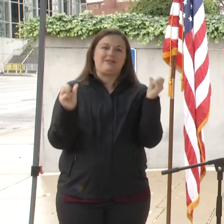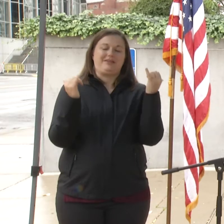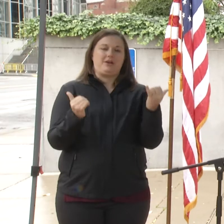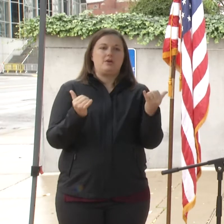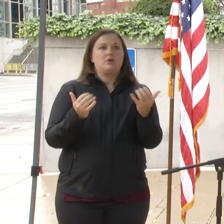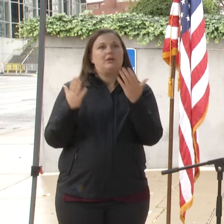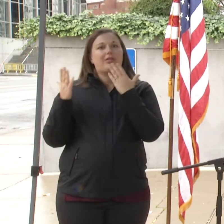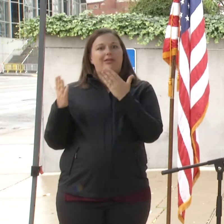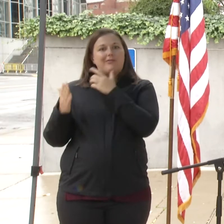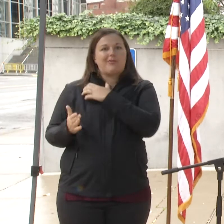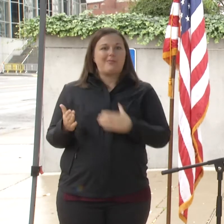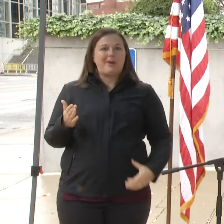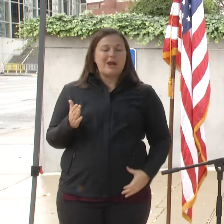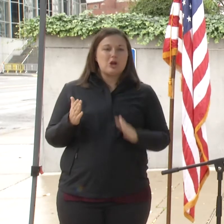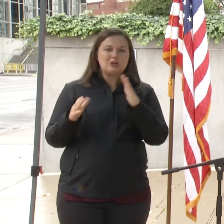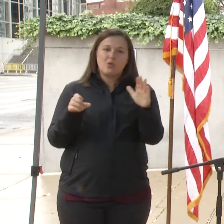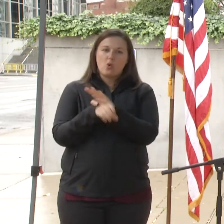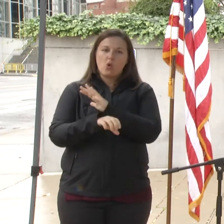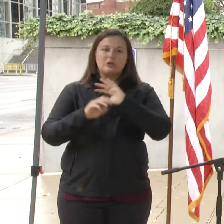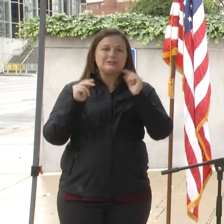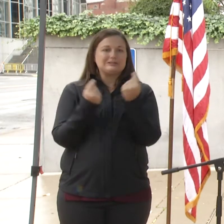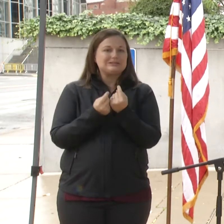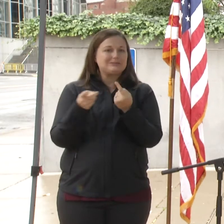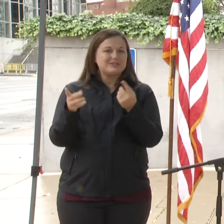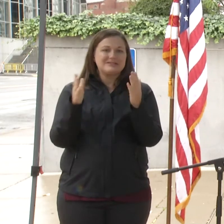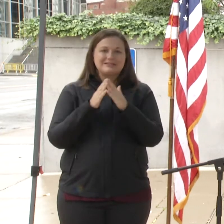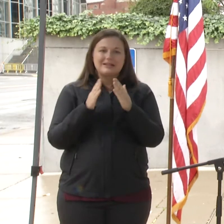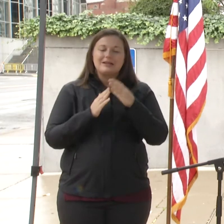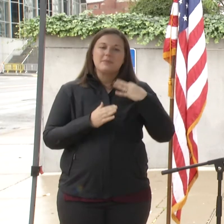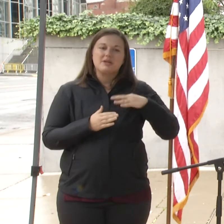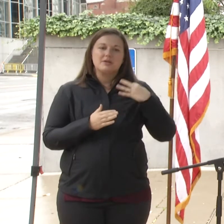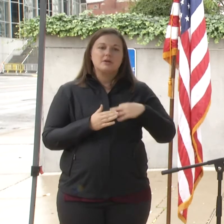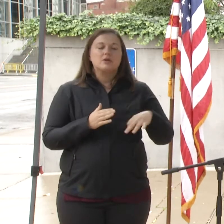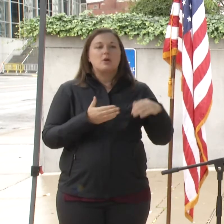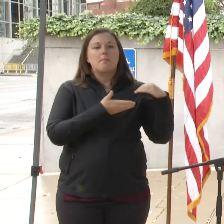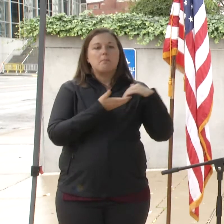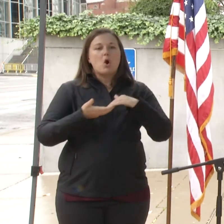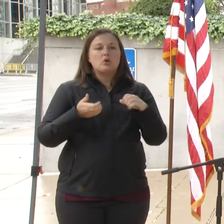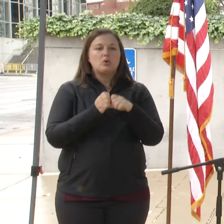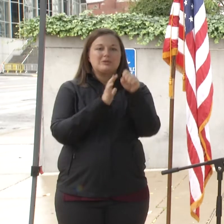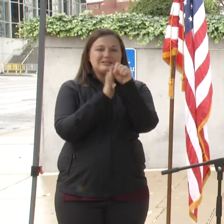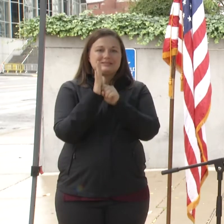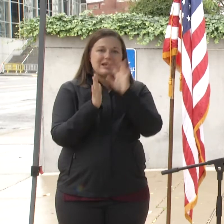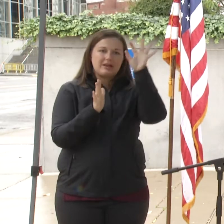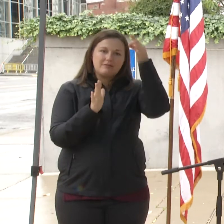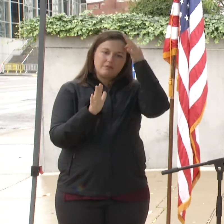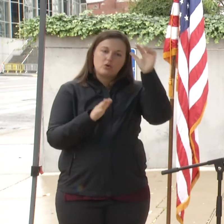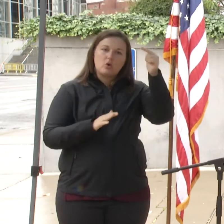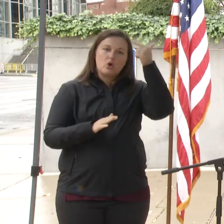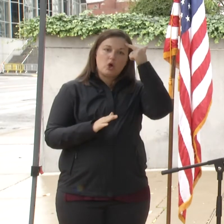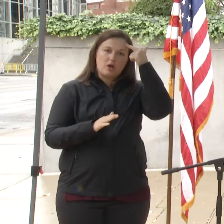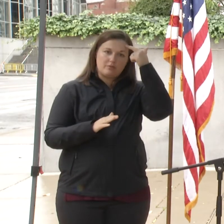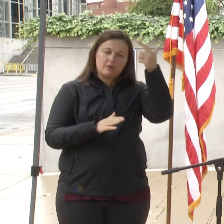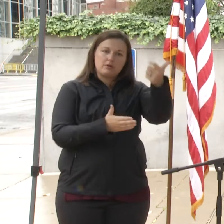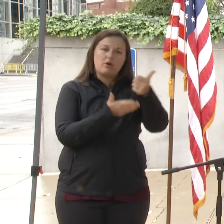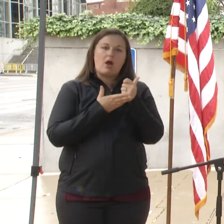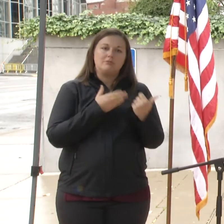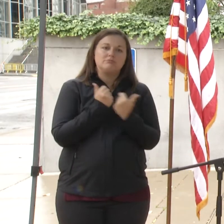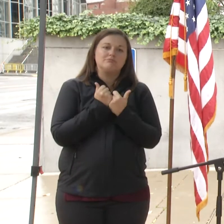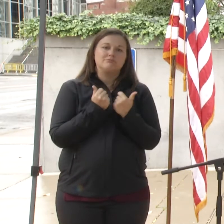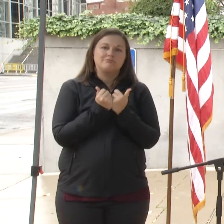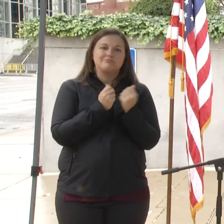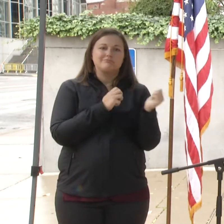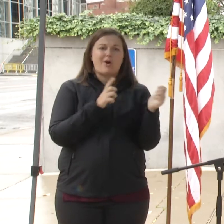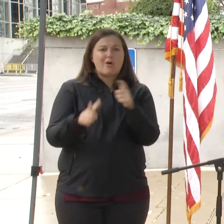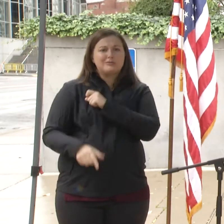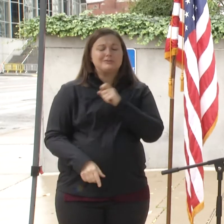his whole team at the city, the partners at the state and federal governments who also made this possible, all the staff